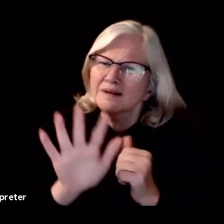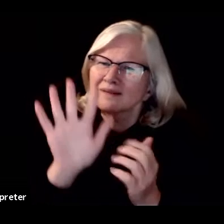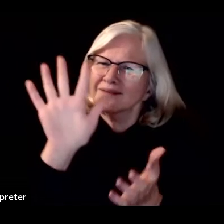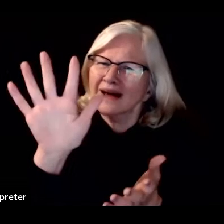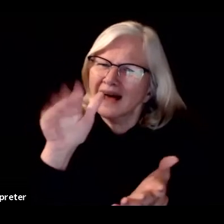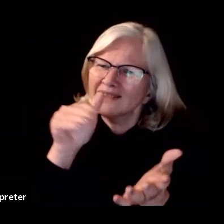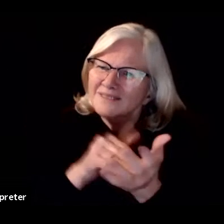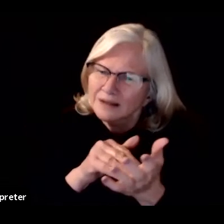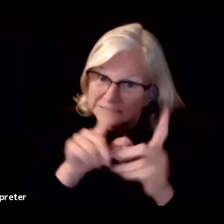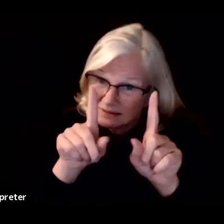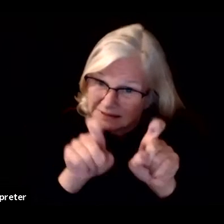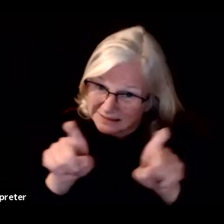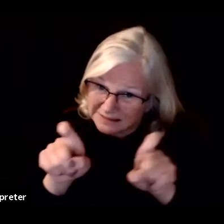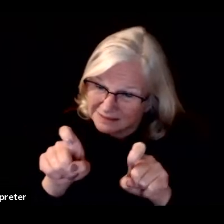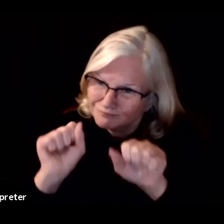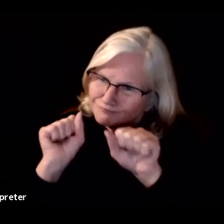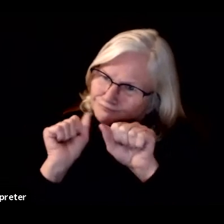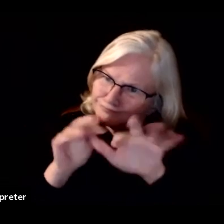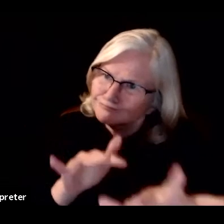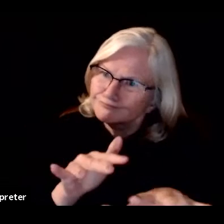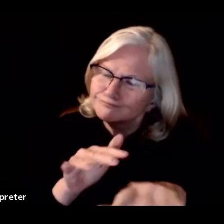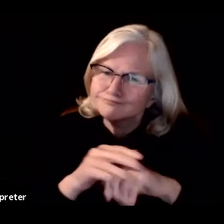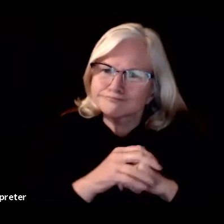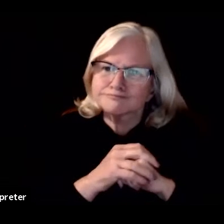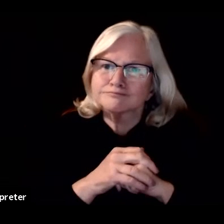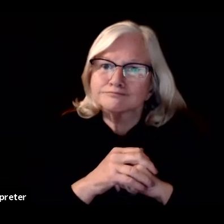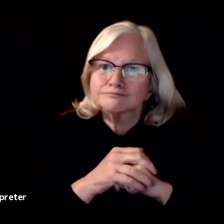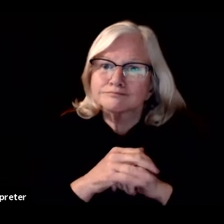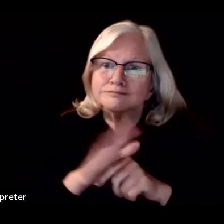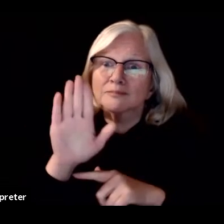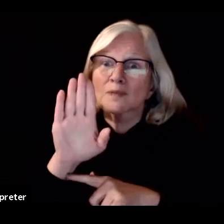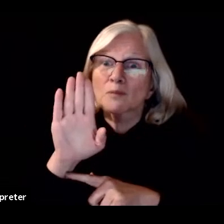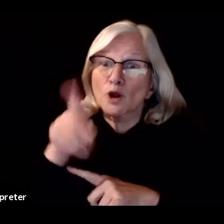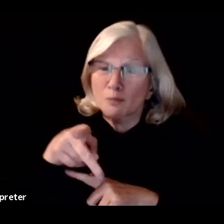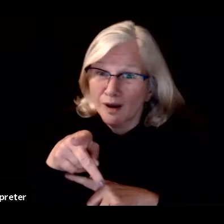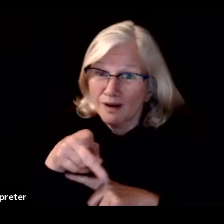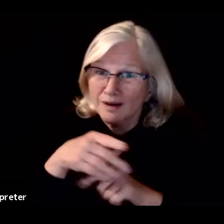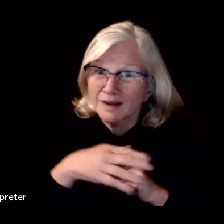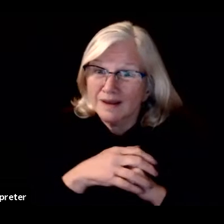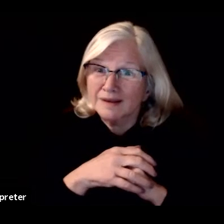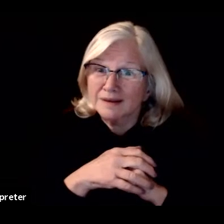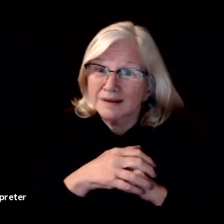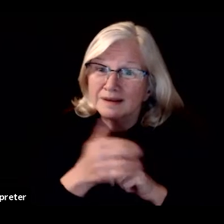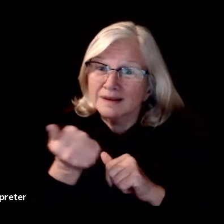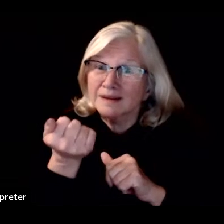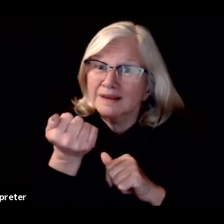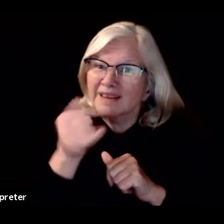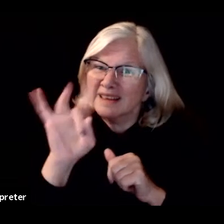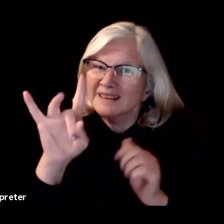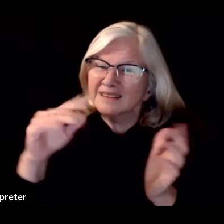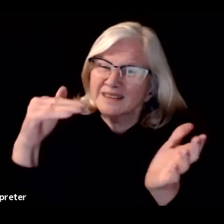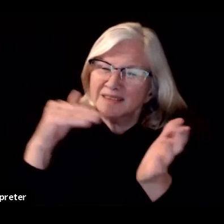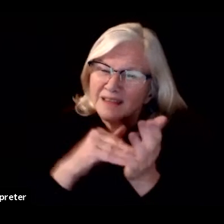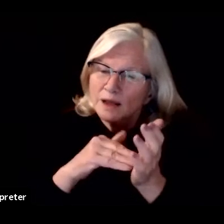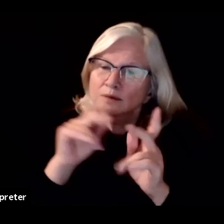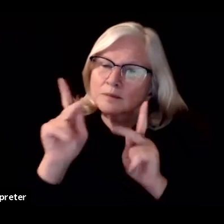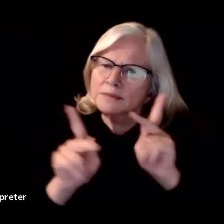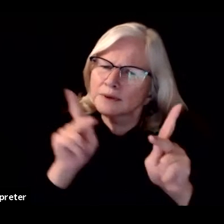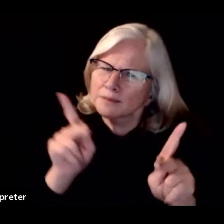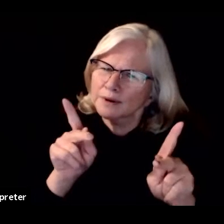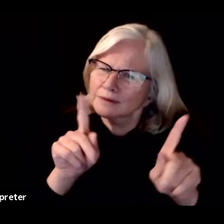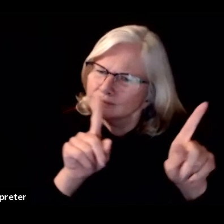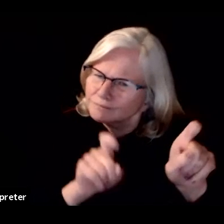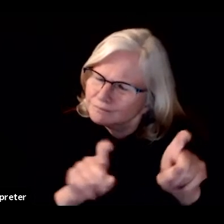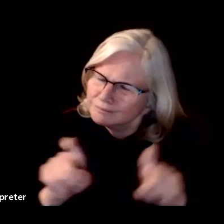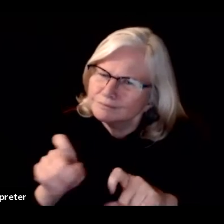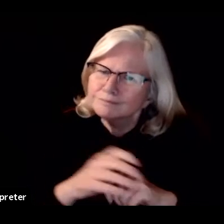where we've tested more than 18,000 people, nearly 1,700 a day in the last few days there.